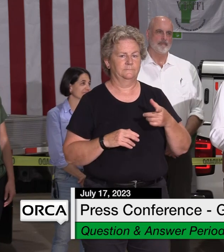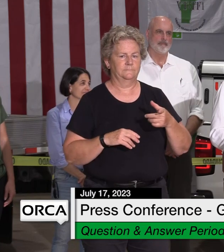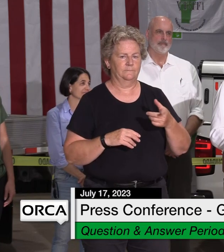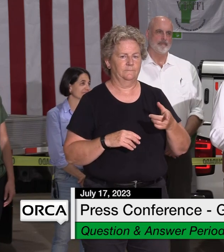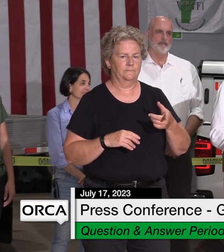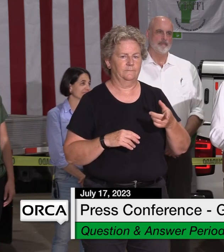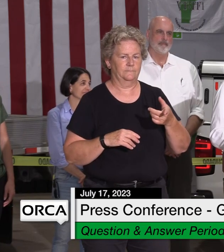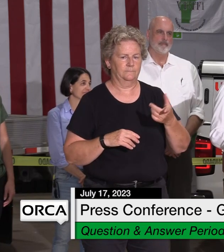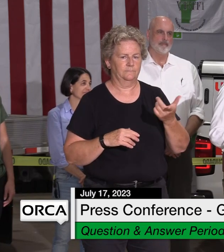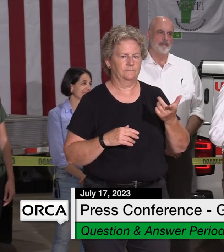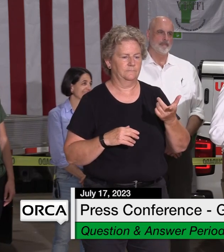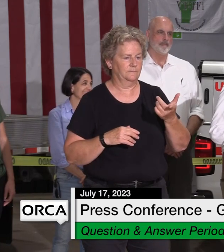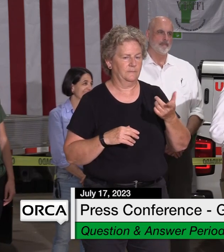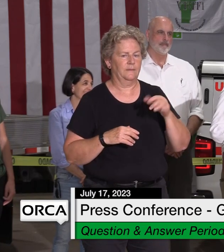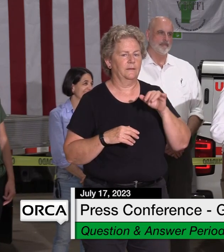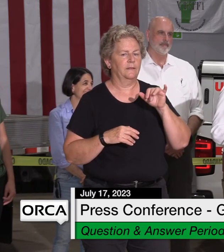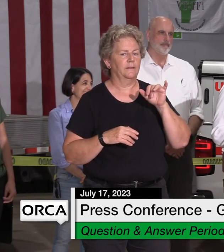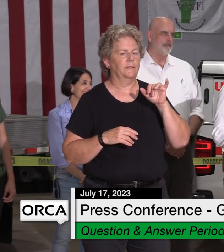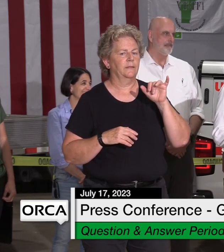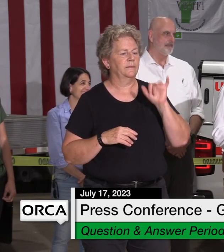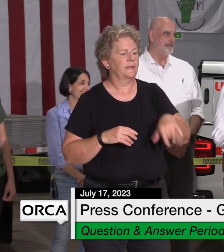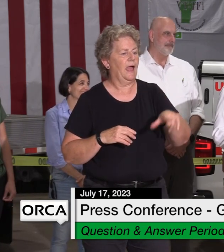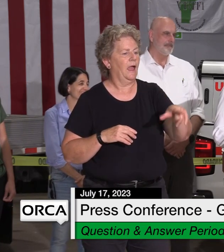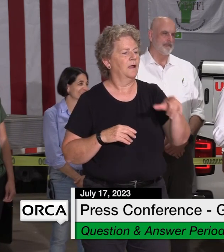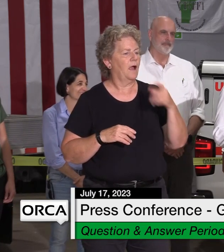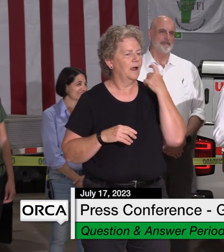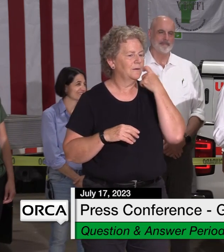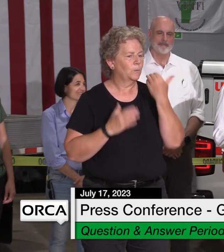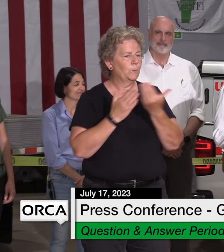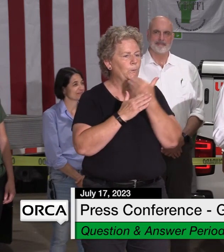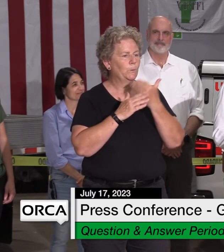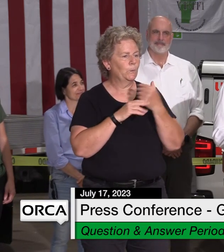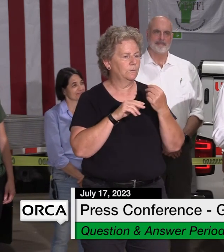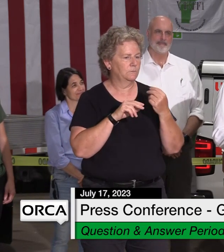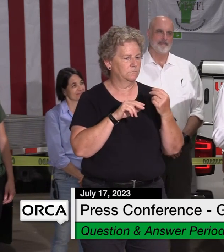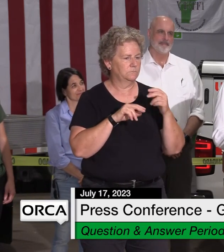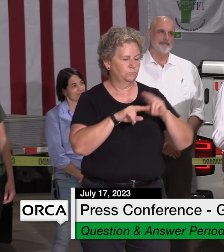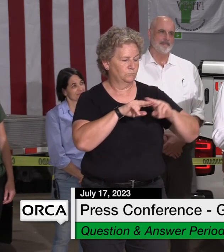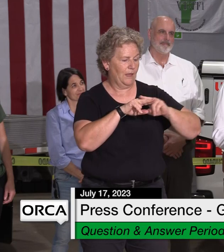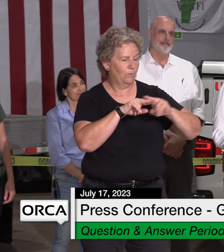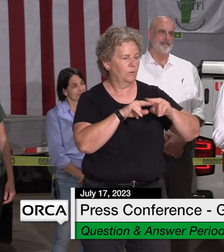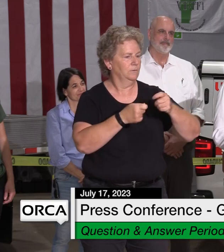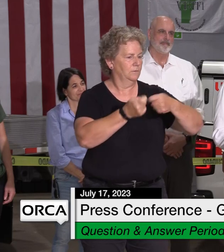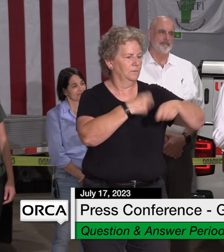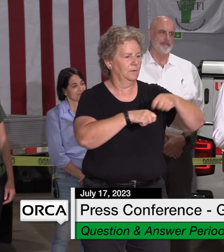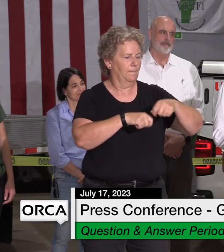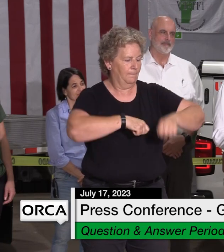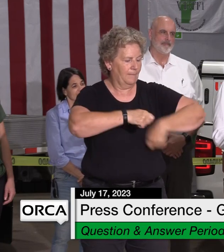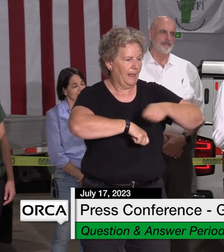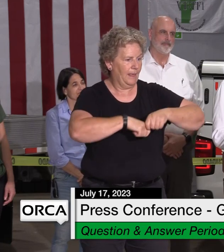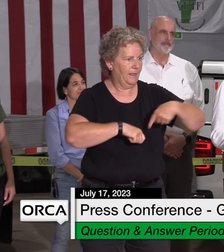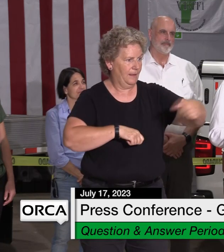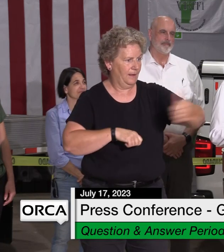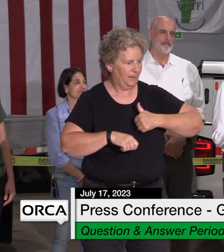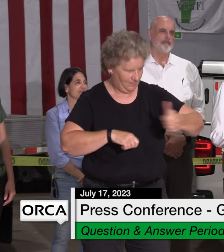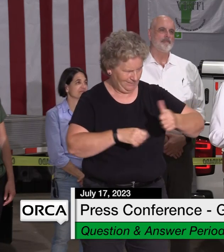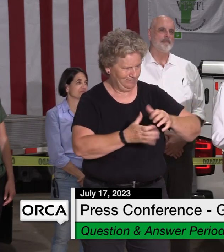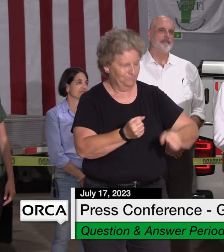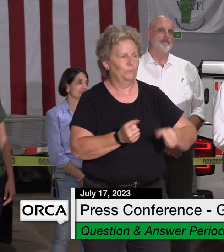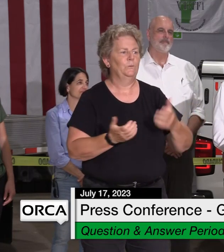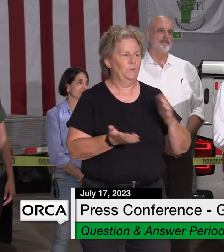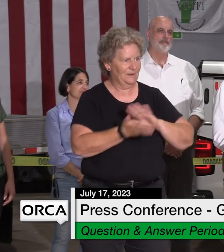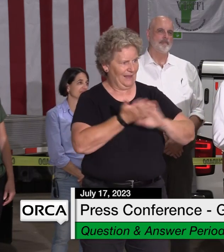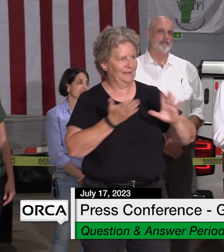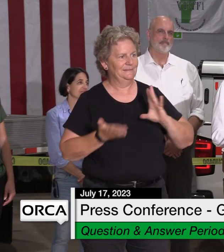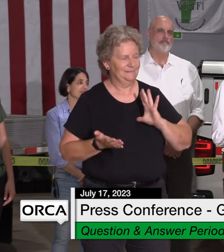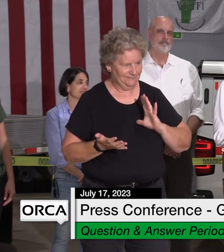that you all save me an invitation when you do get it up and running, because that's, I think, going to be a great symbol of the resilience of the communities here when